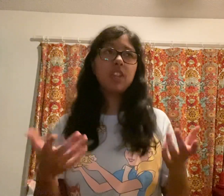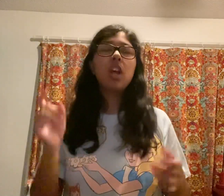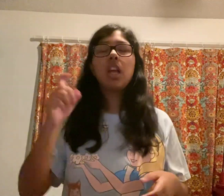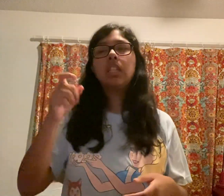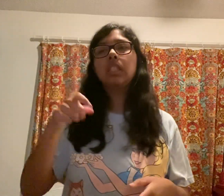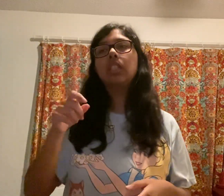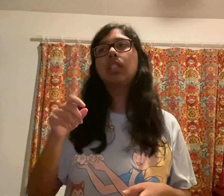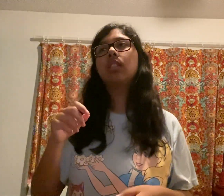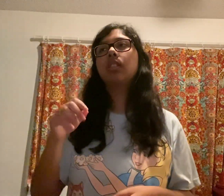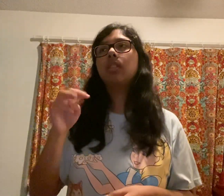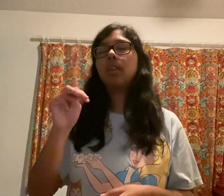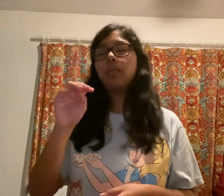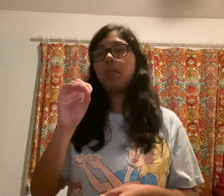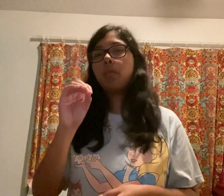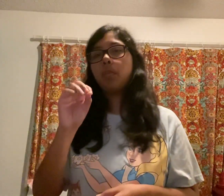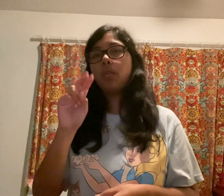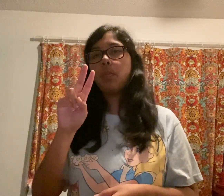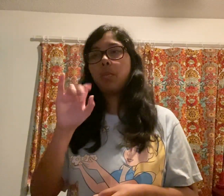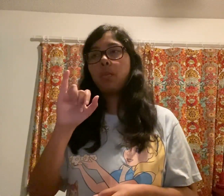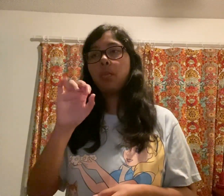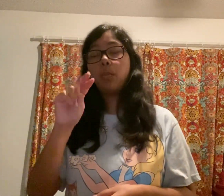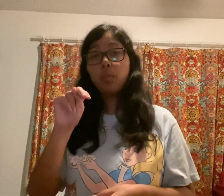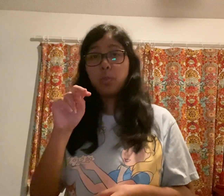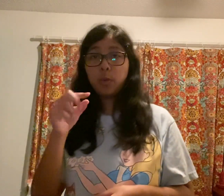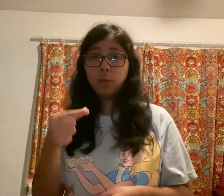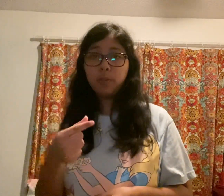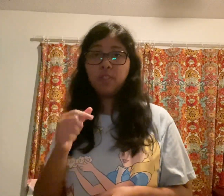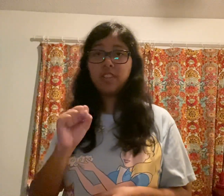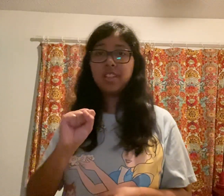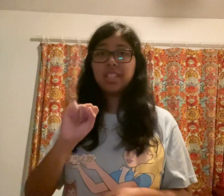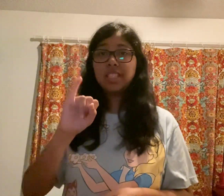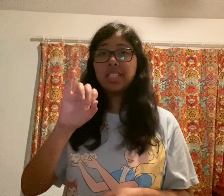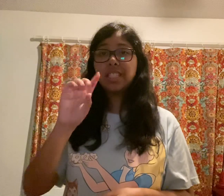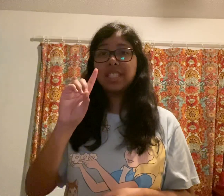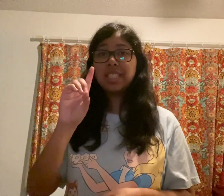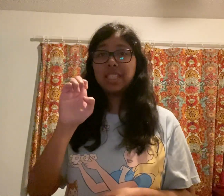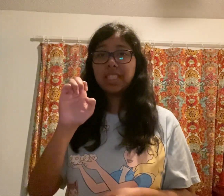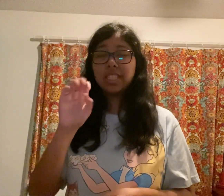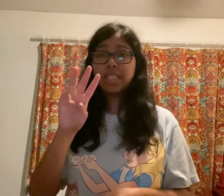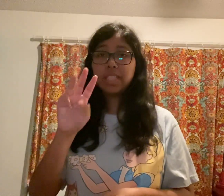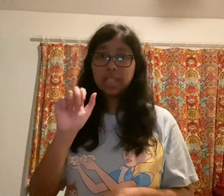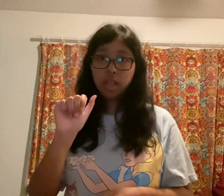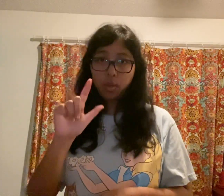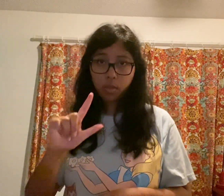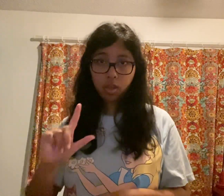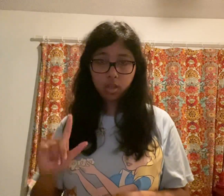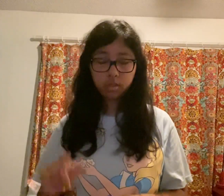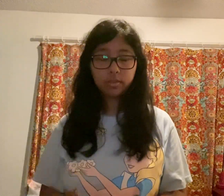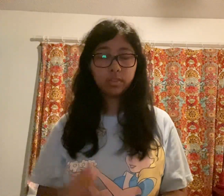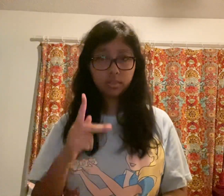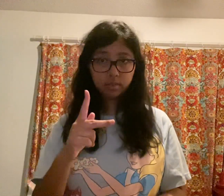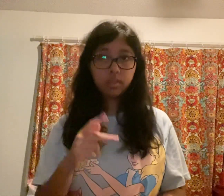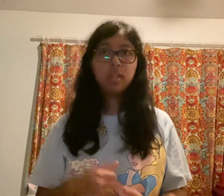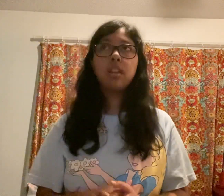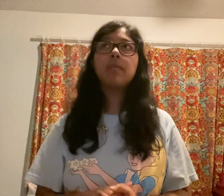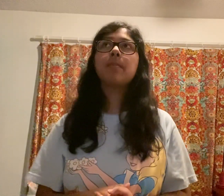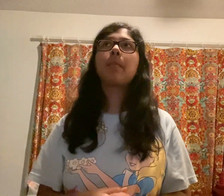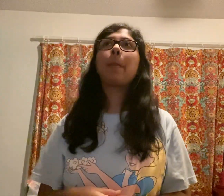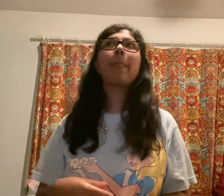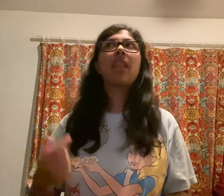I remember my panic as I raced along the sidewalk to my final destination. Recently, a colleague and I traveled to Colorado Springs and